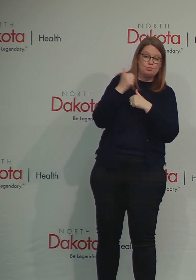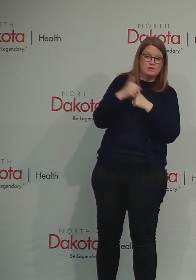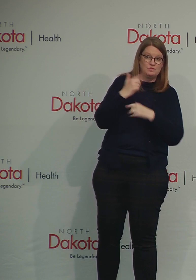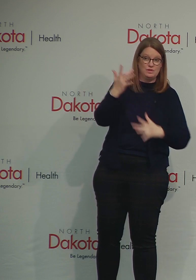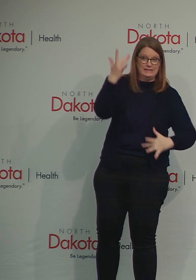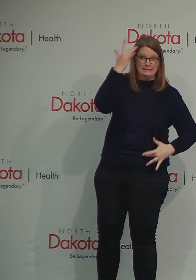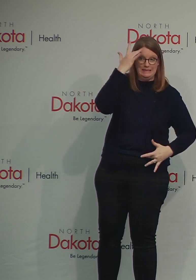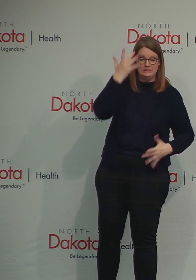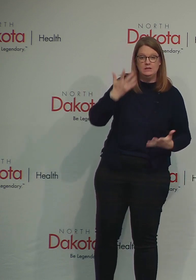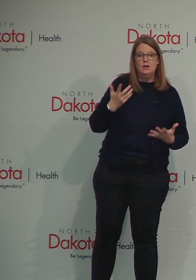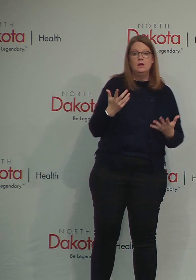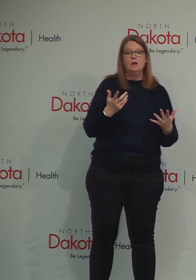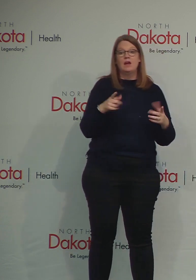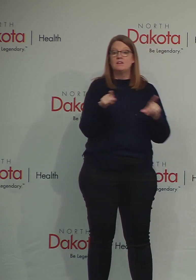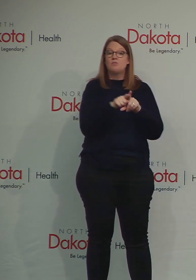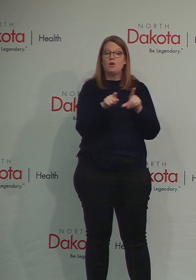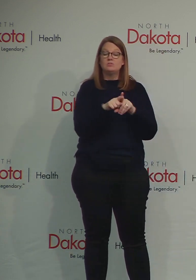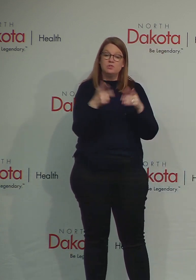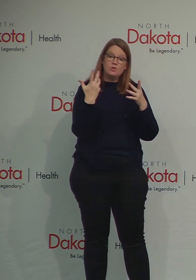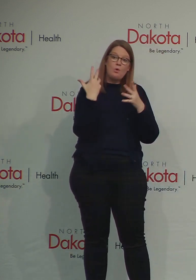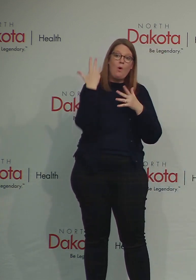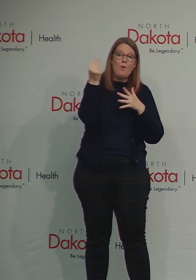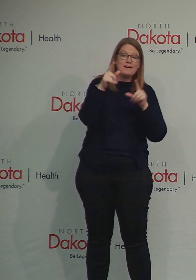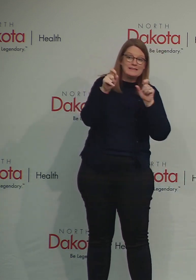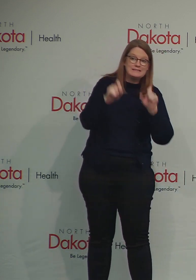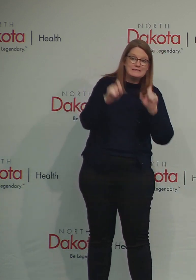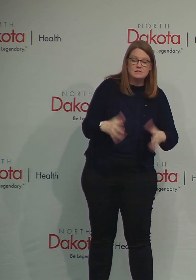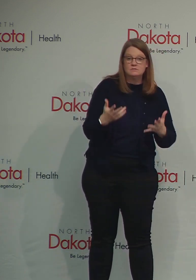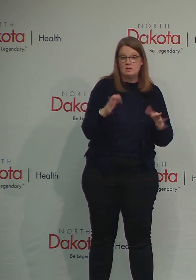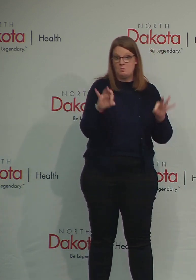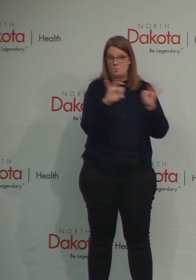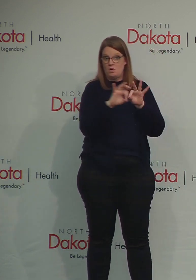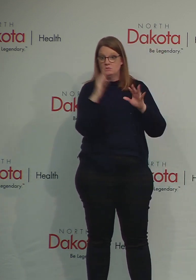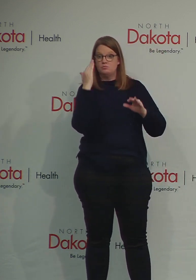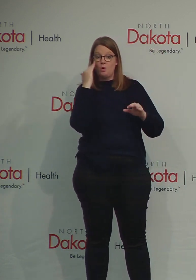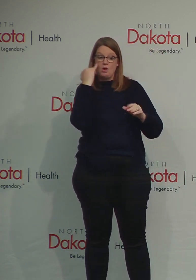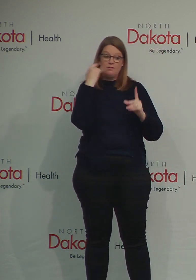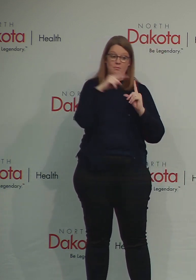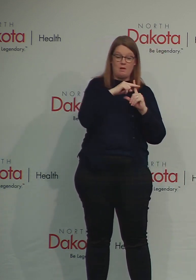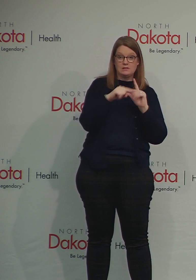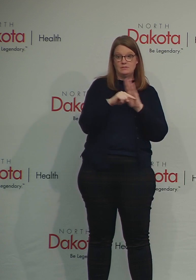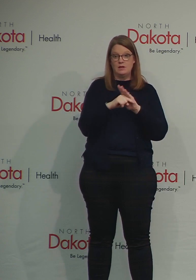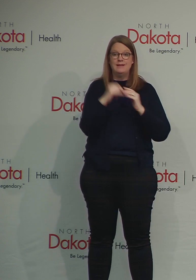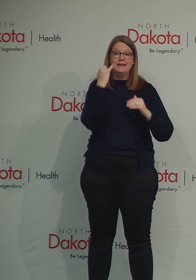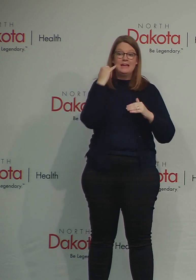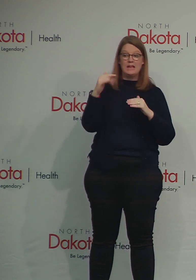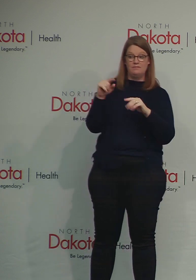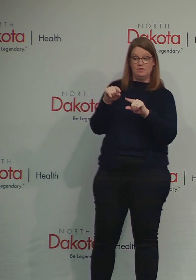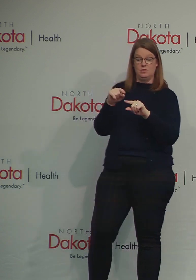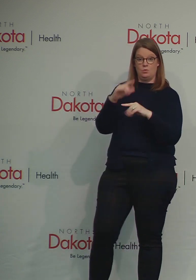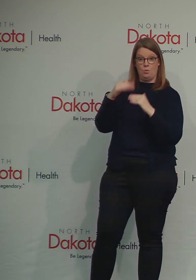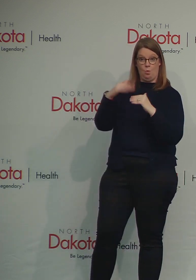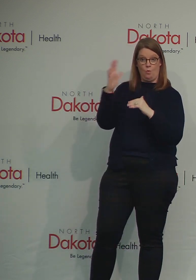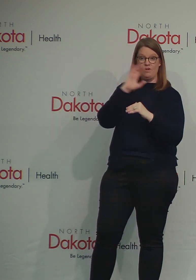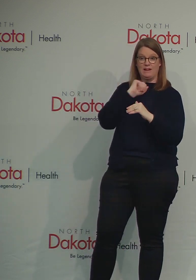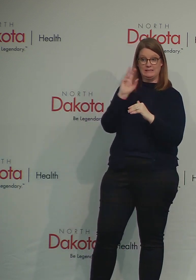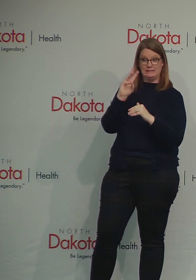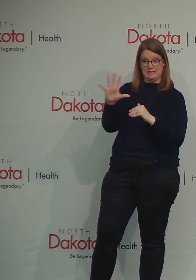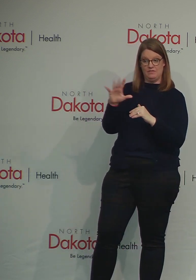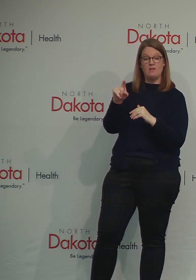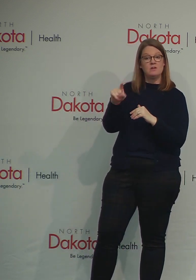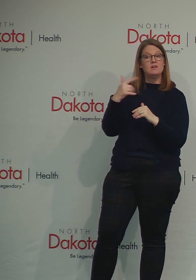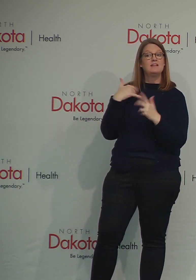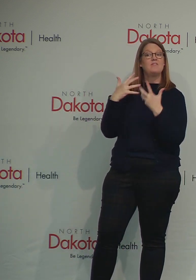also get tested. Important to know your status. Back again, if you're over 65 and you've got significant